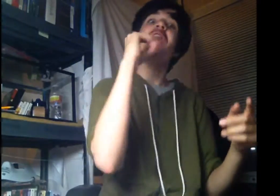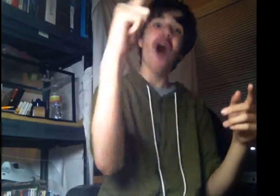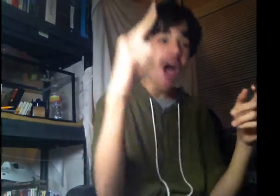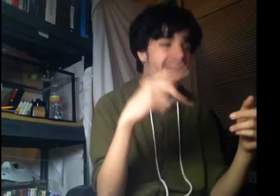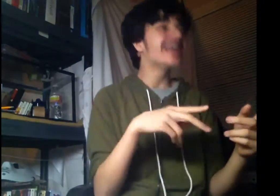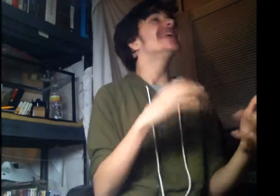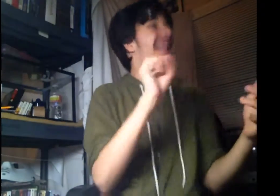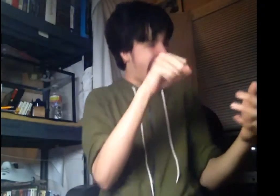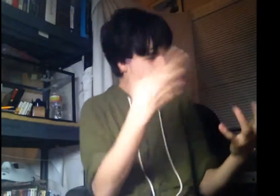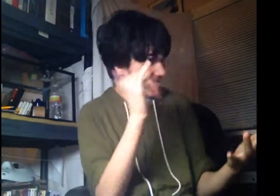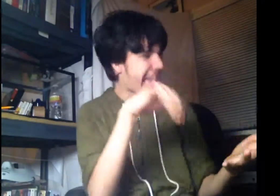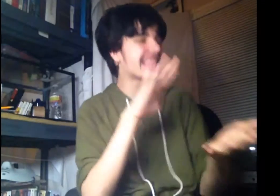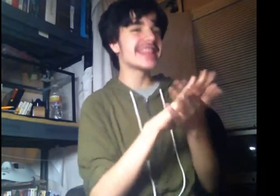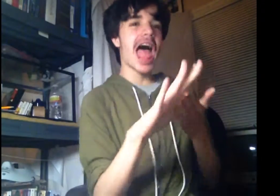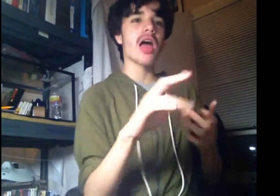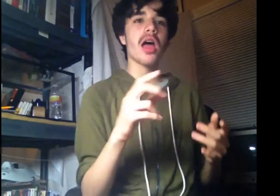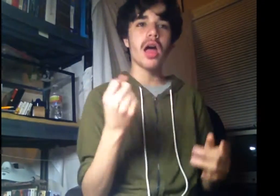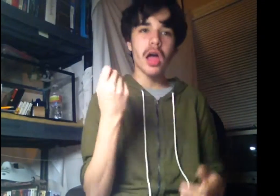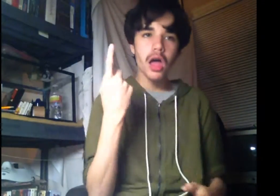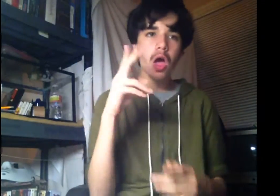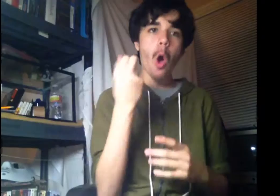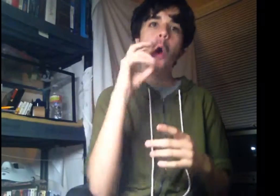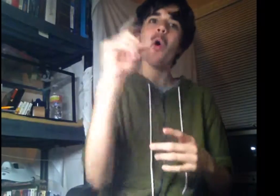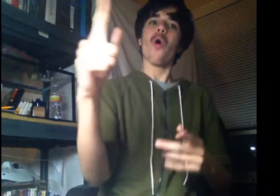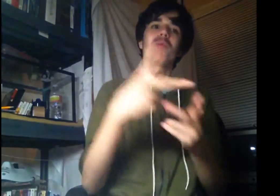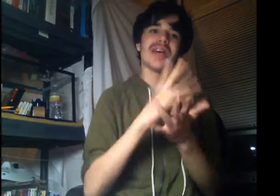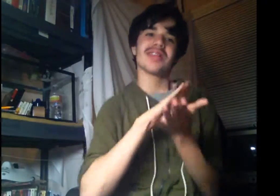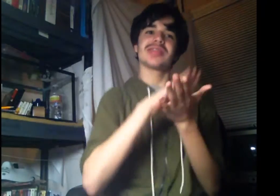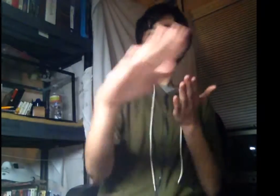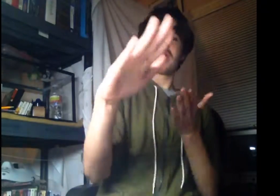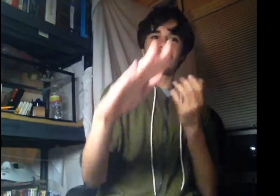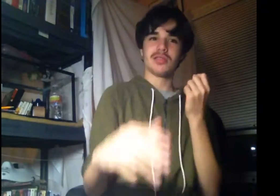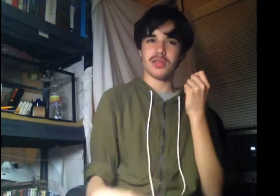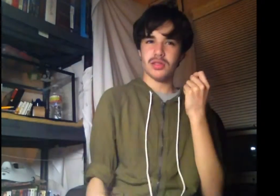Jasmine. Trey Horton and Melissa Wallach for Dallas Buyers Club.